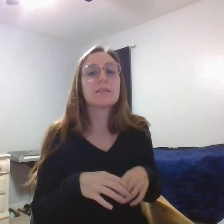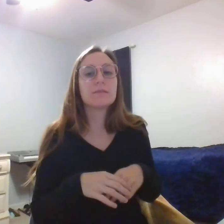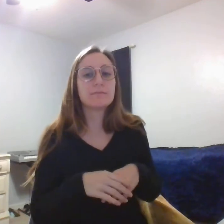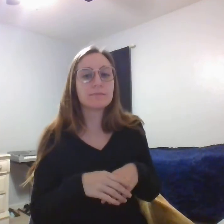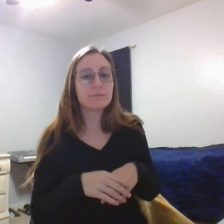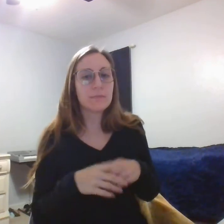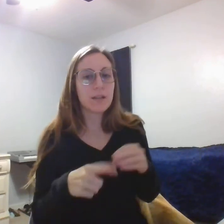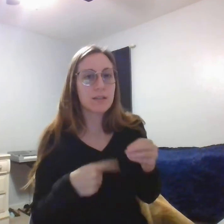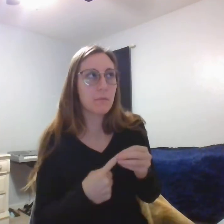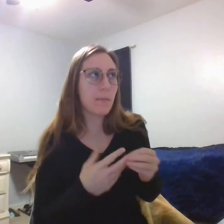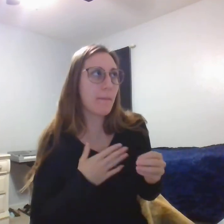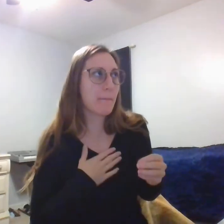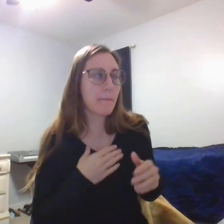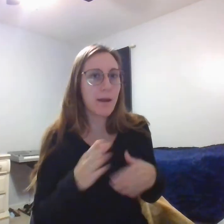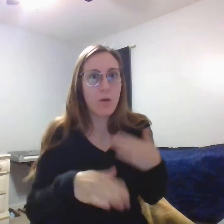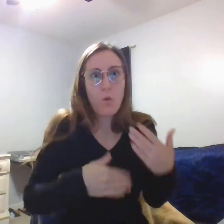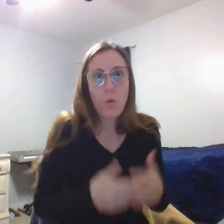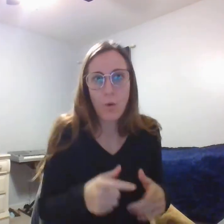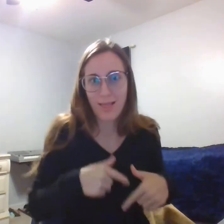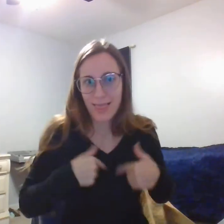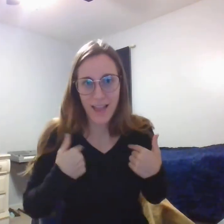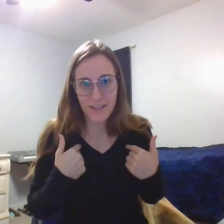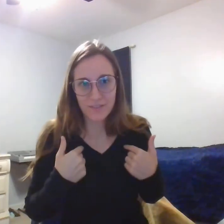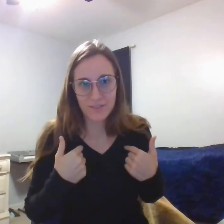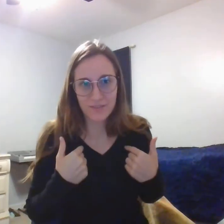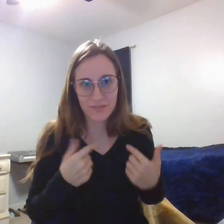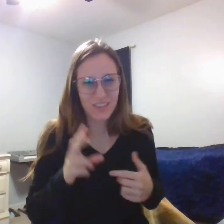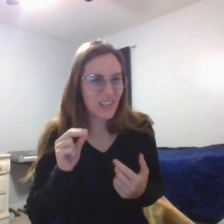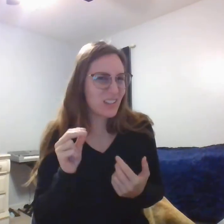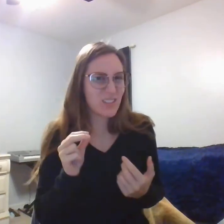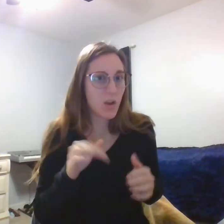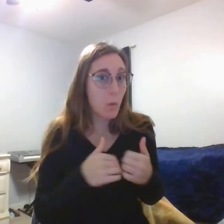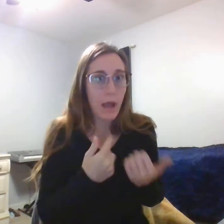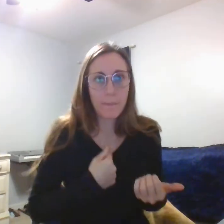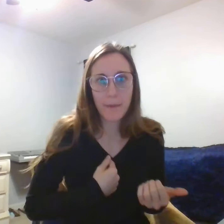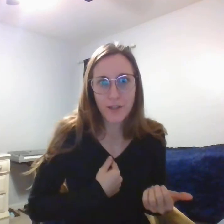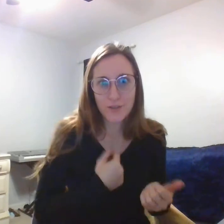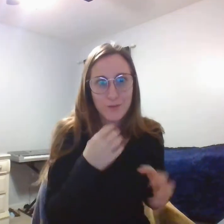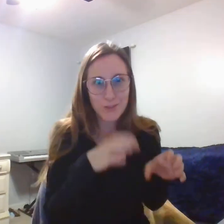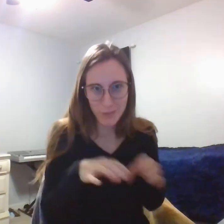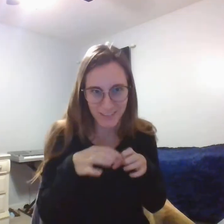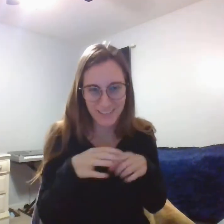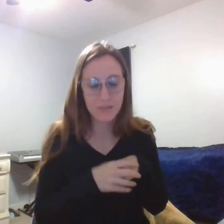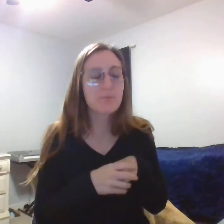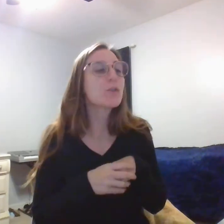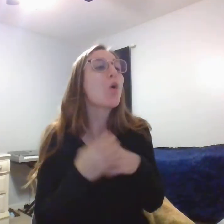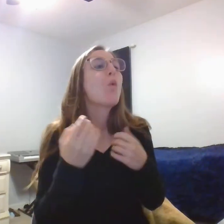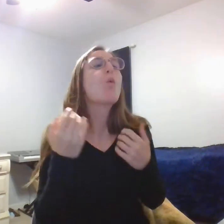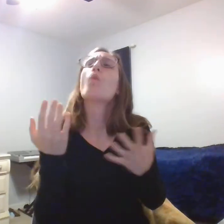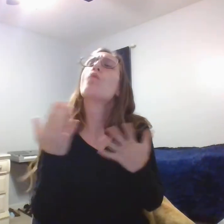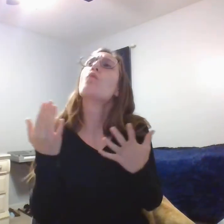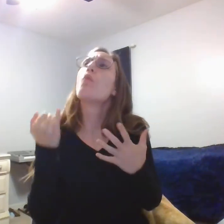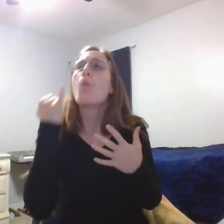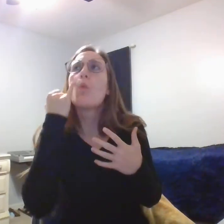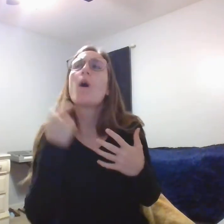Because yeah, I feel like there is no how I'm doing. So what if I said, can you like generally tell us who you are, and